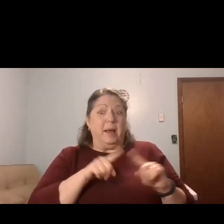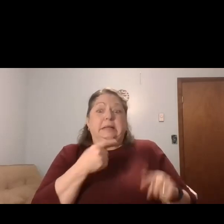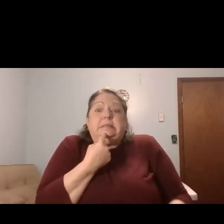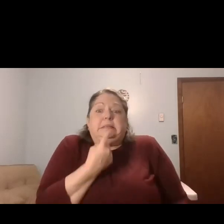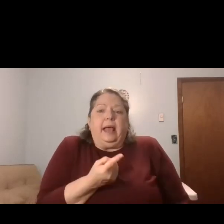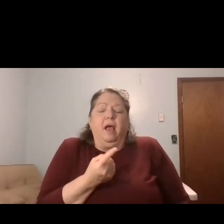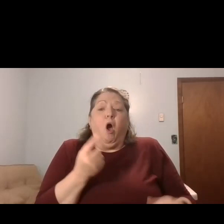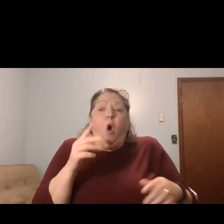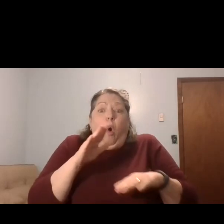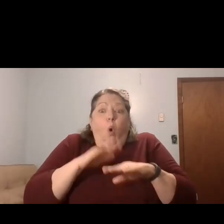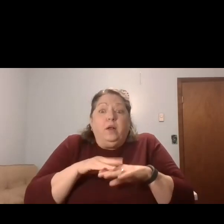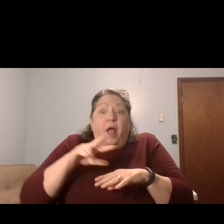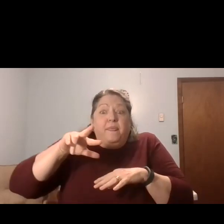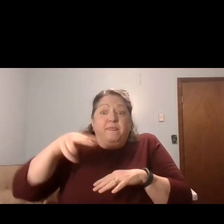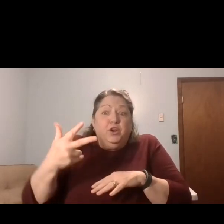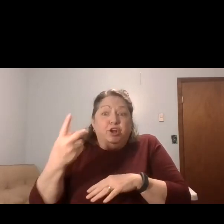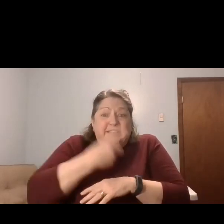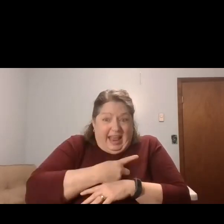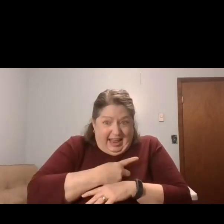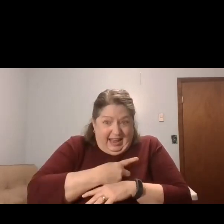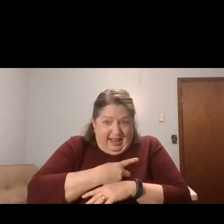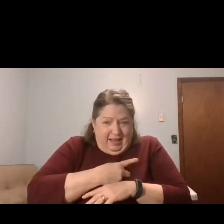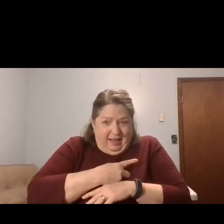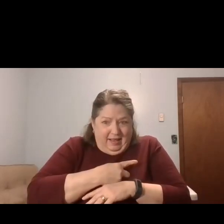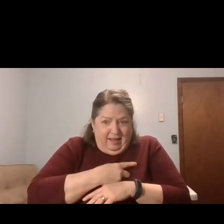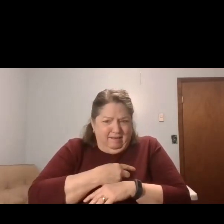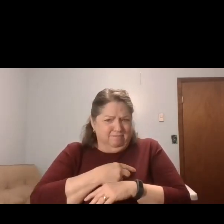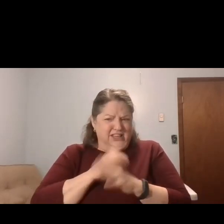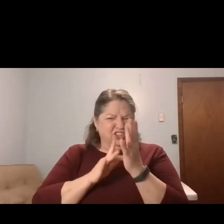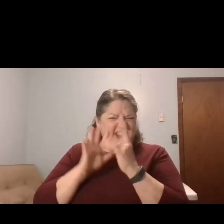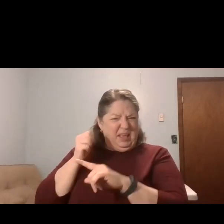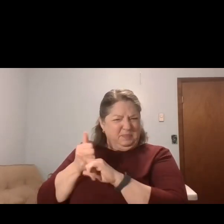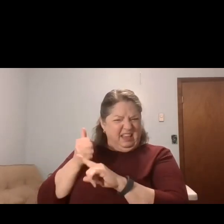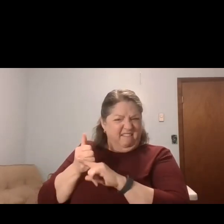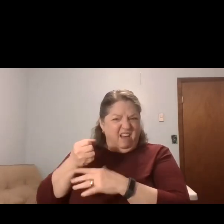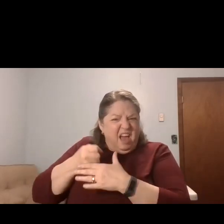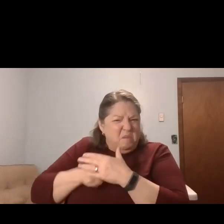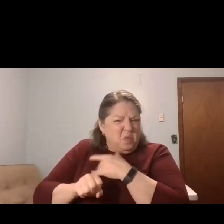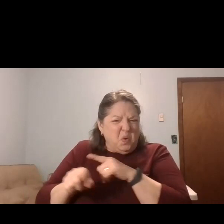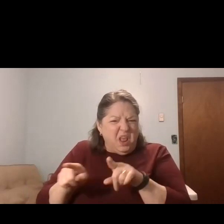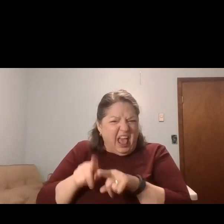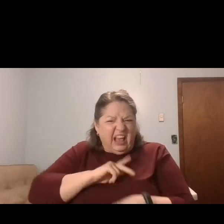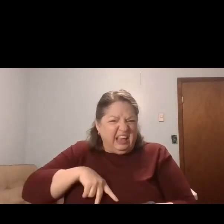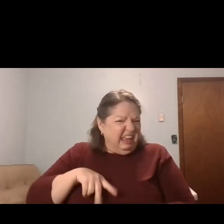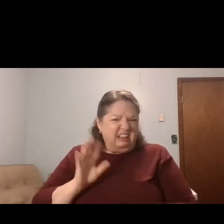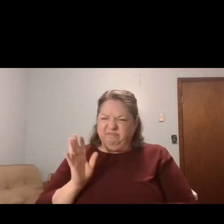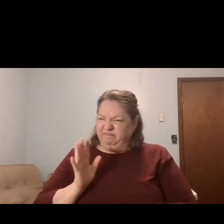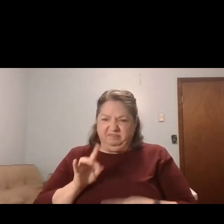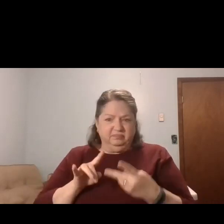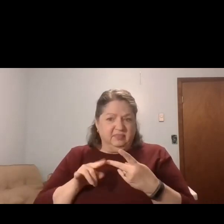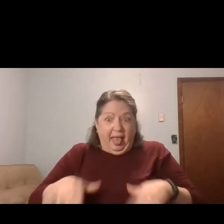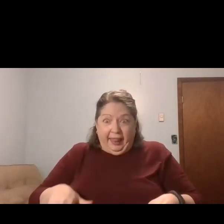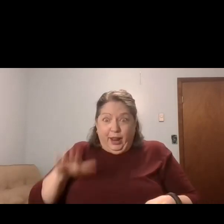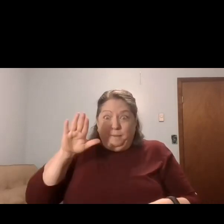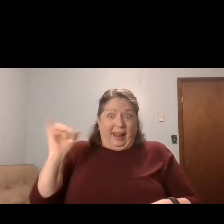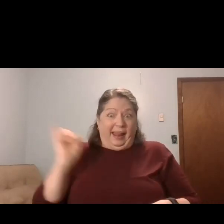day, you see this Jesus who was not born like a king, who did not live like a king, and who did not